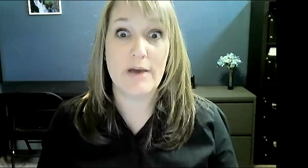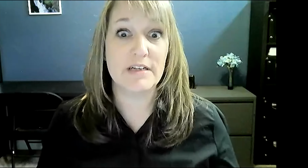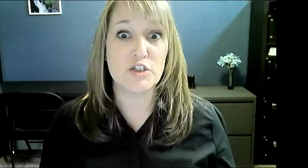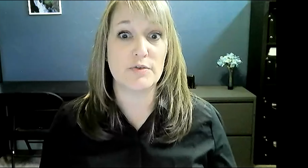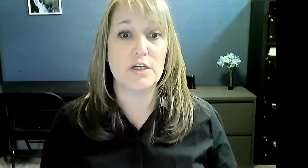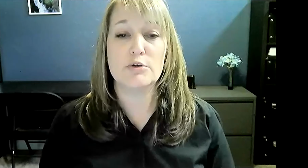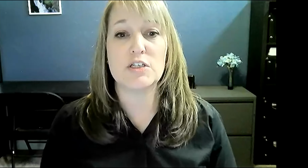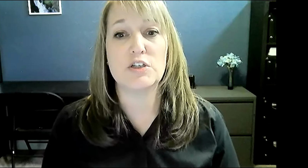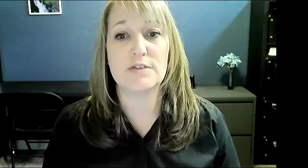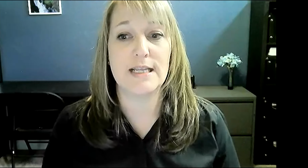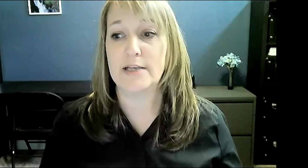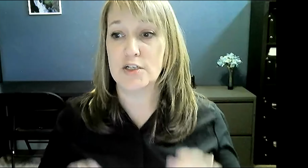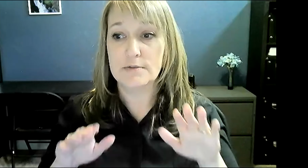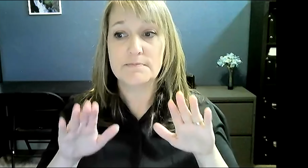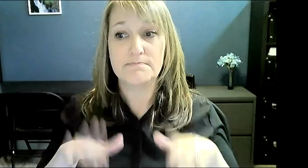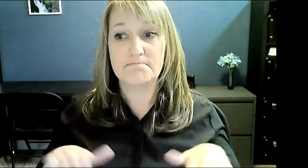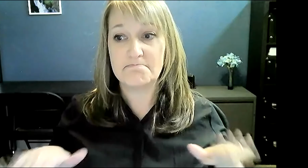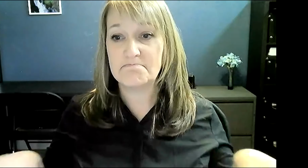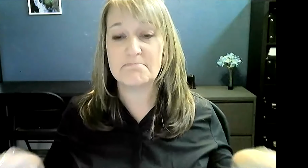any children, you would just use negation.